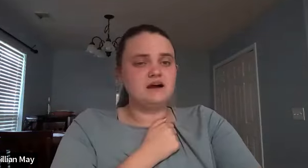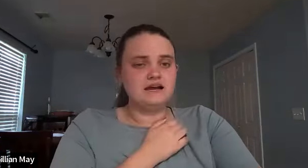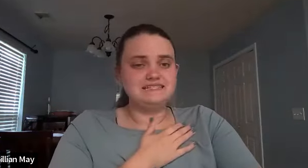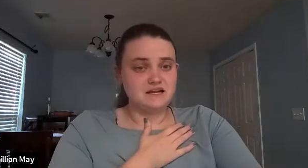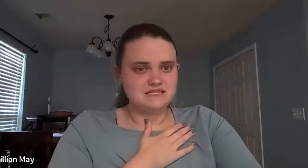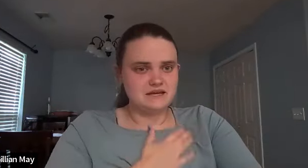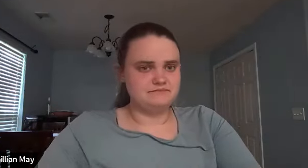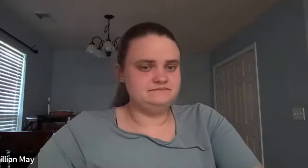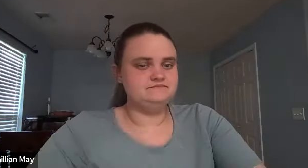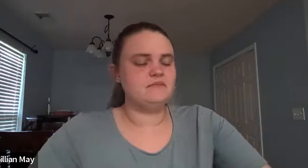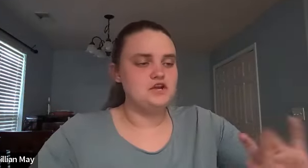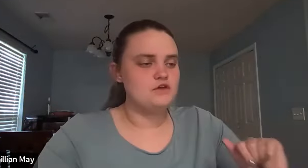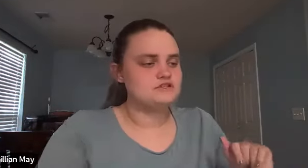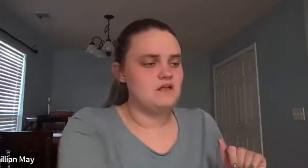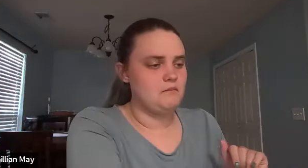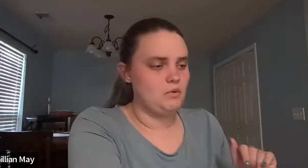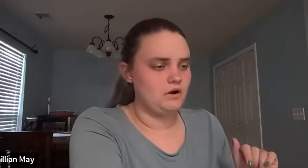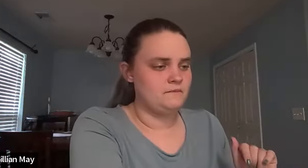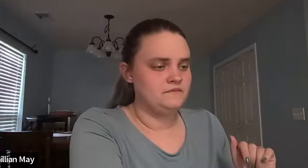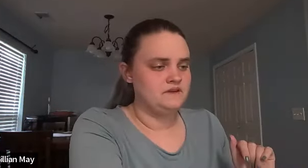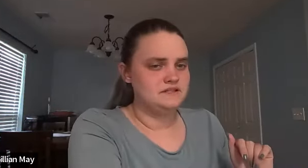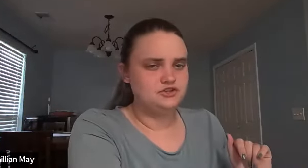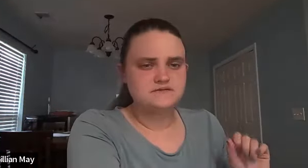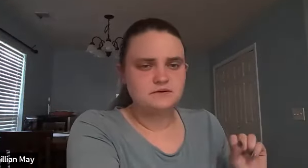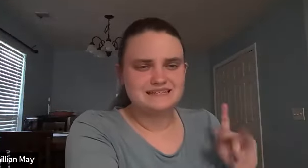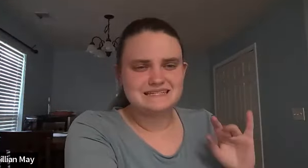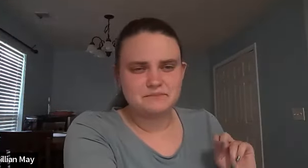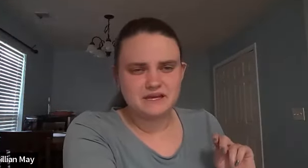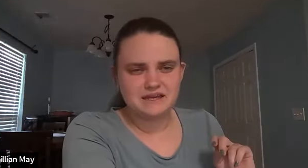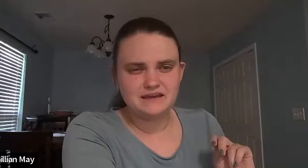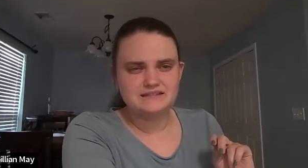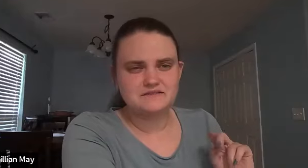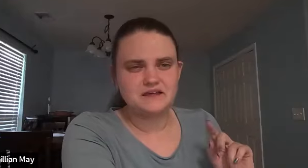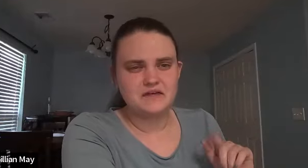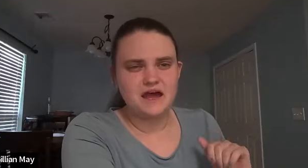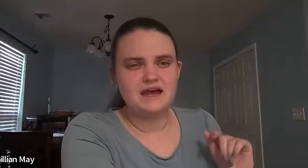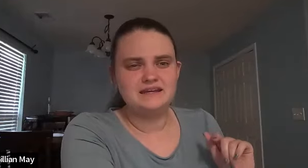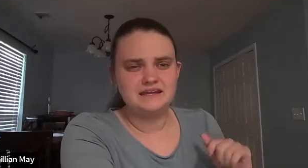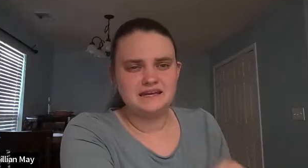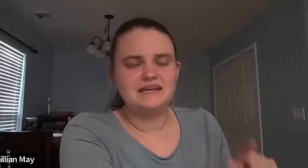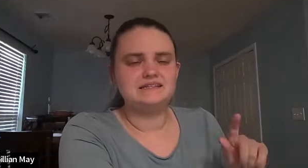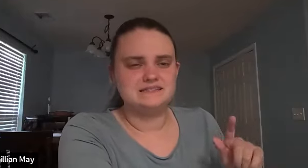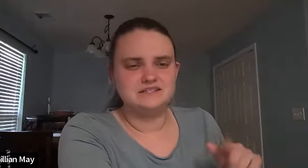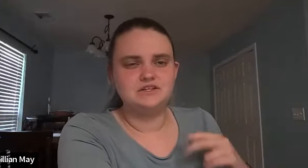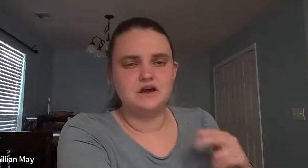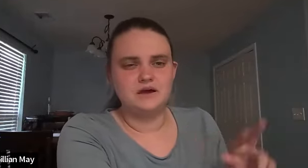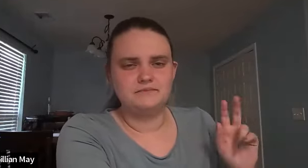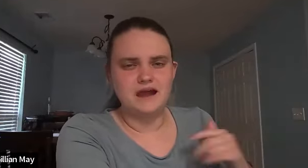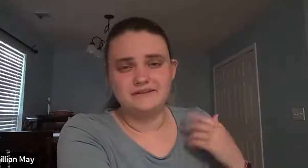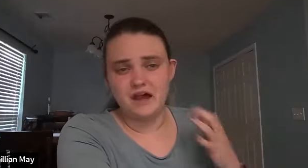I did not say? I know there's a lot more. Usually for like skipping and stuff like that, it's I